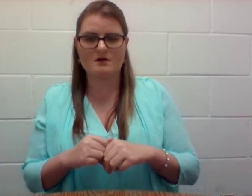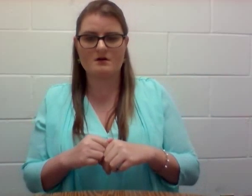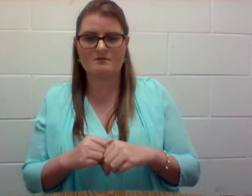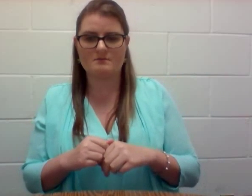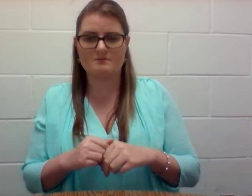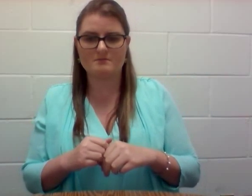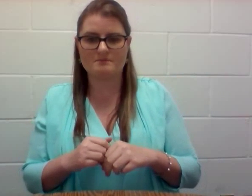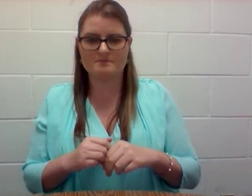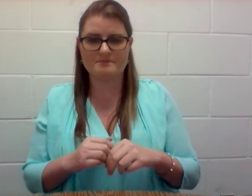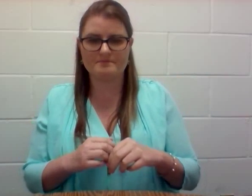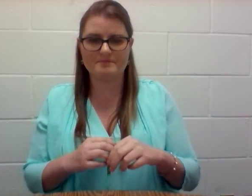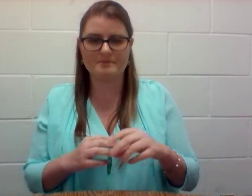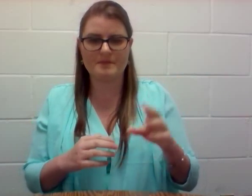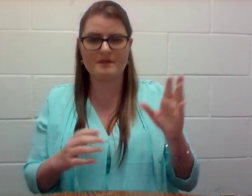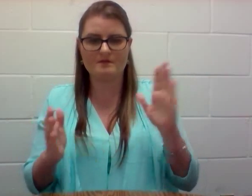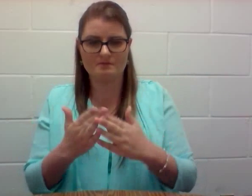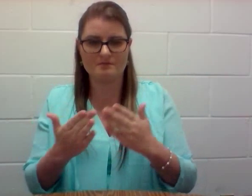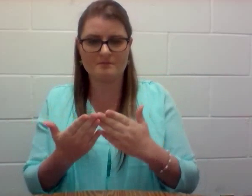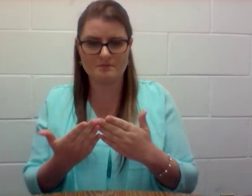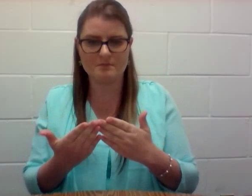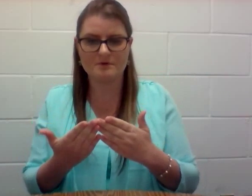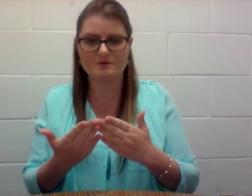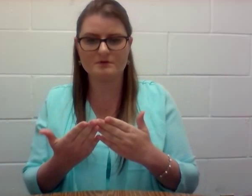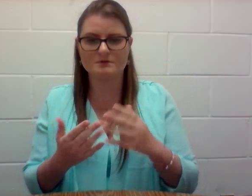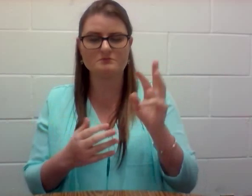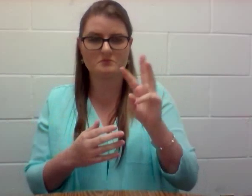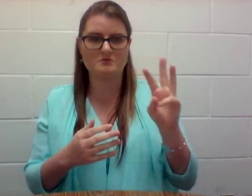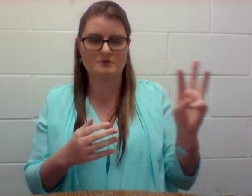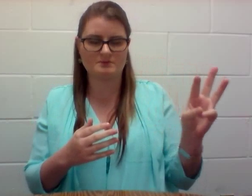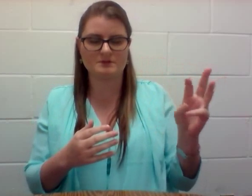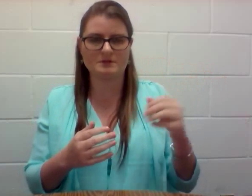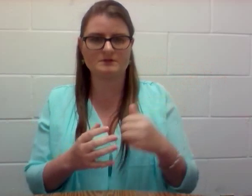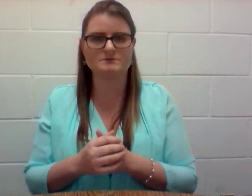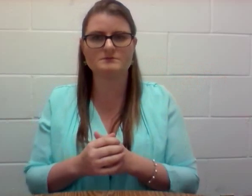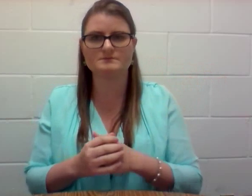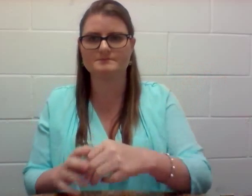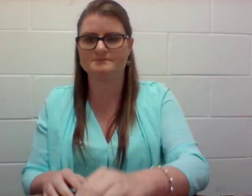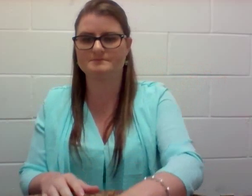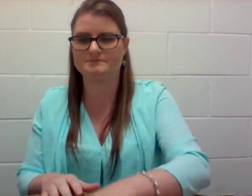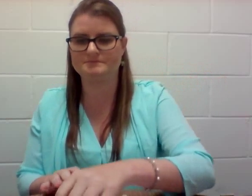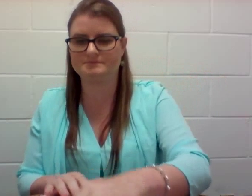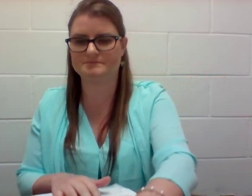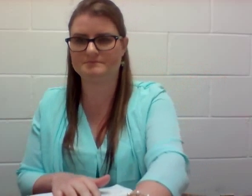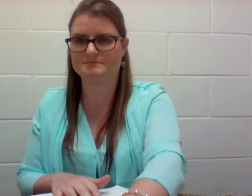be, especially when it comes to getting a handle on all the ethical questions in the news? I know a lot of